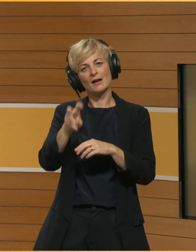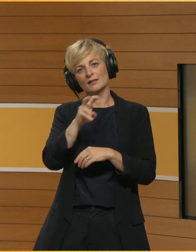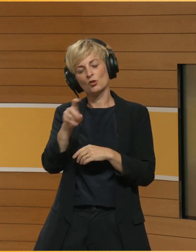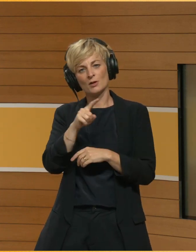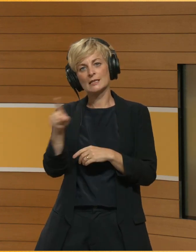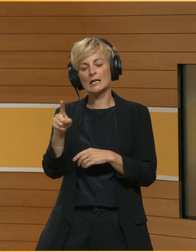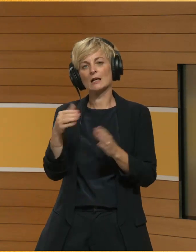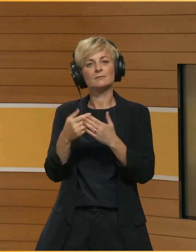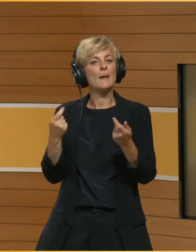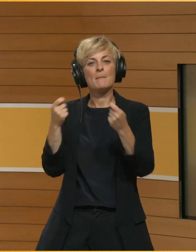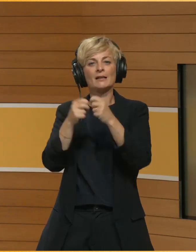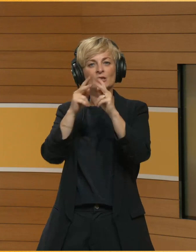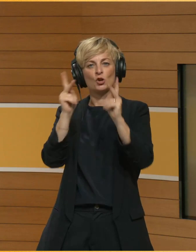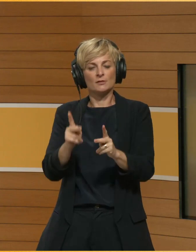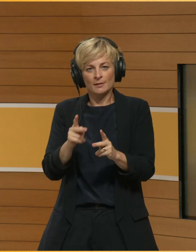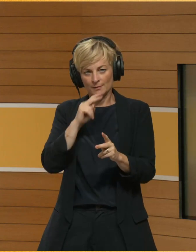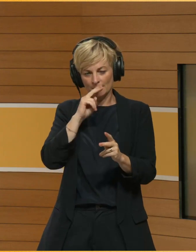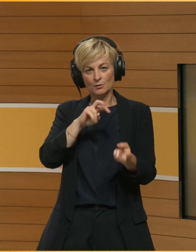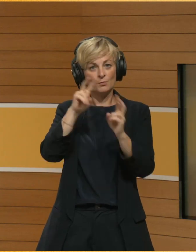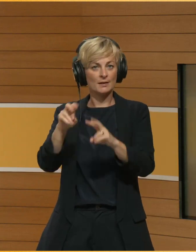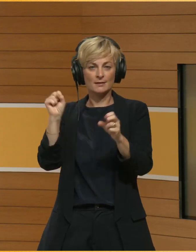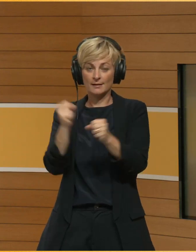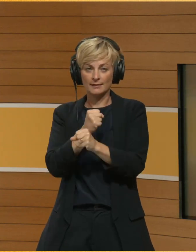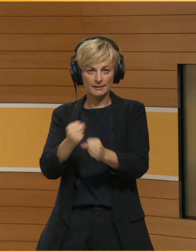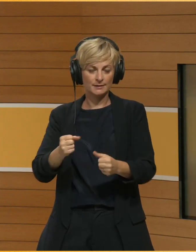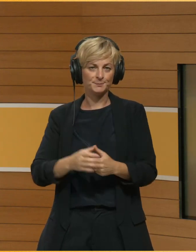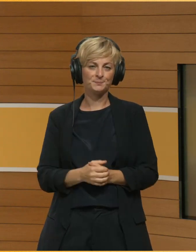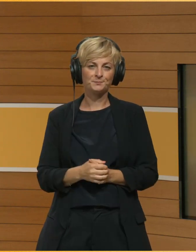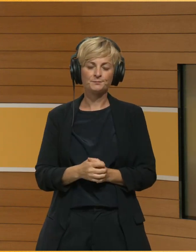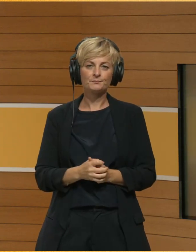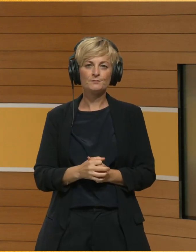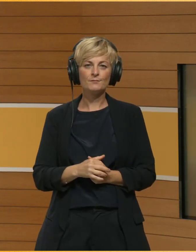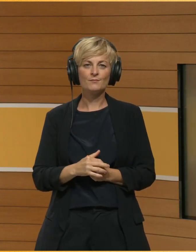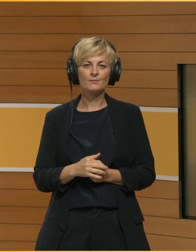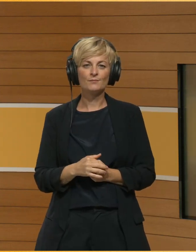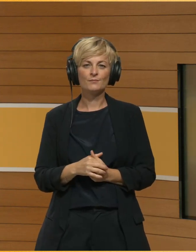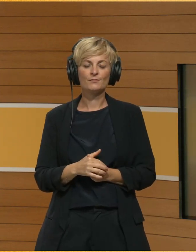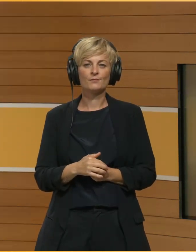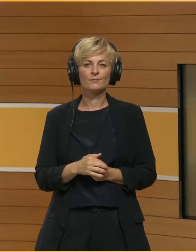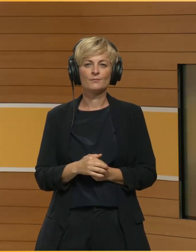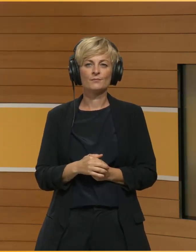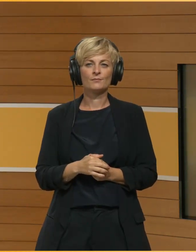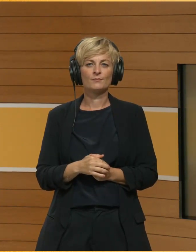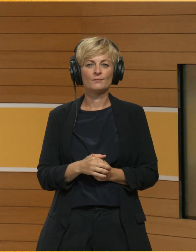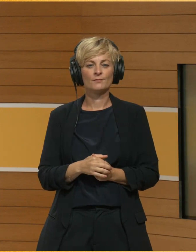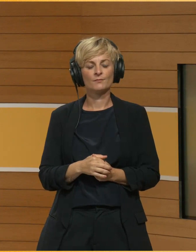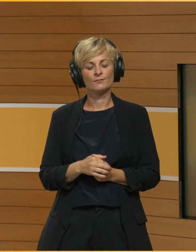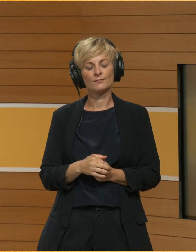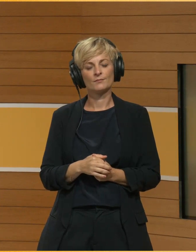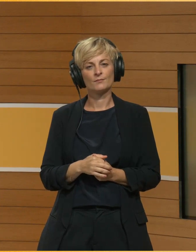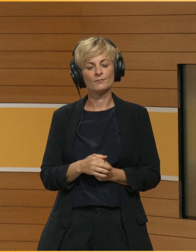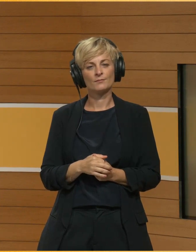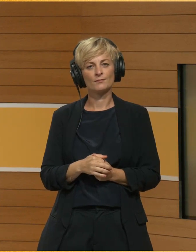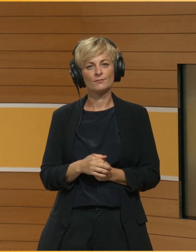are a little bit. So I think it's very difficult to get the high Magnet